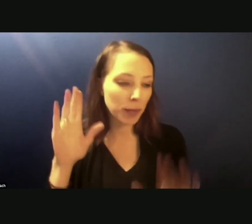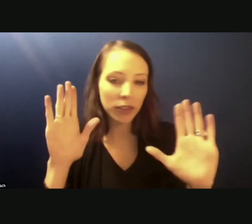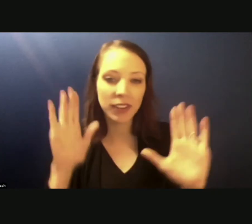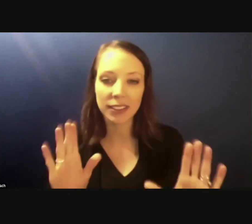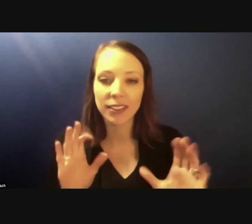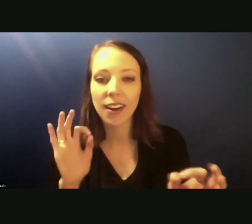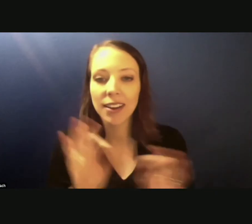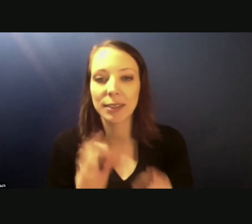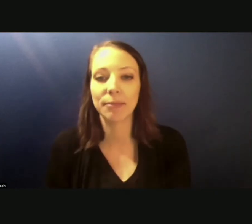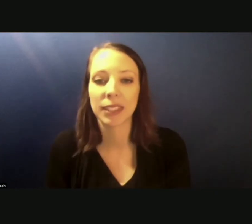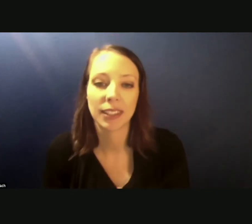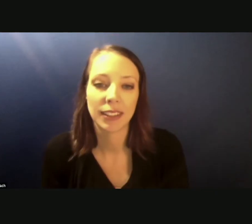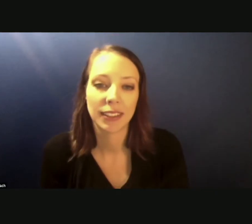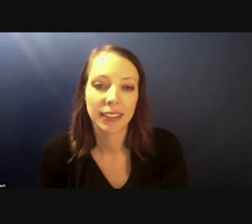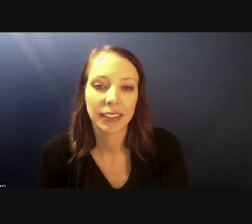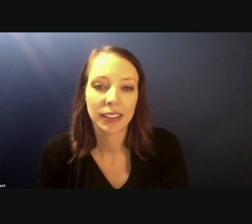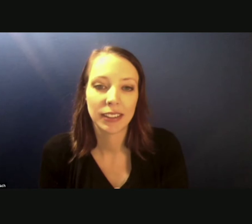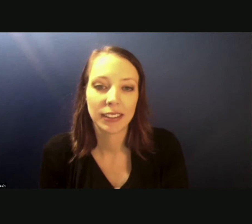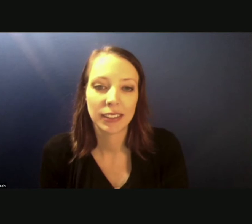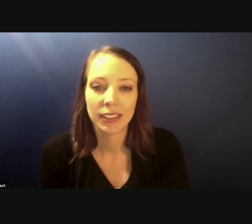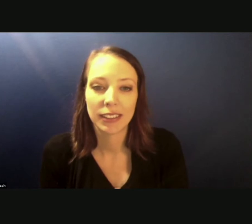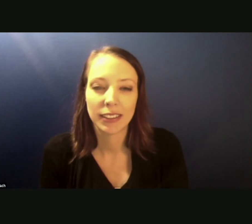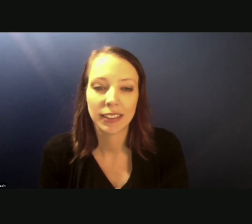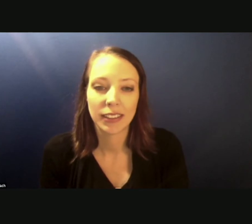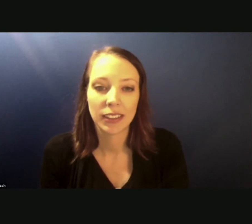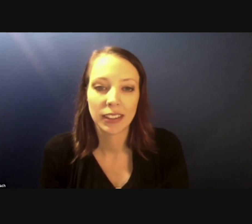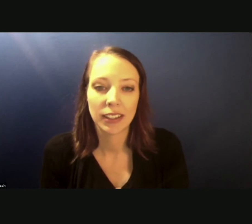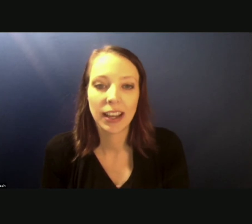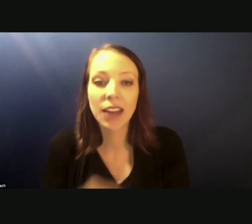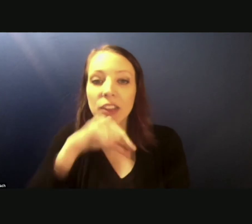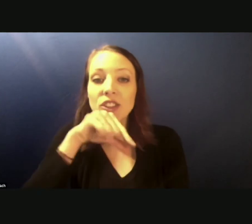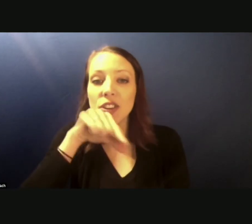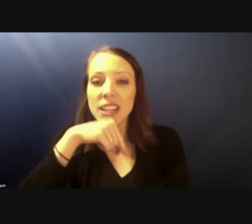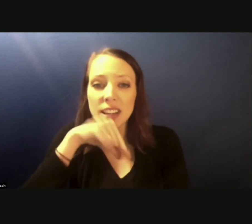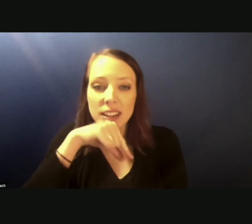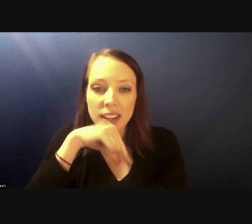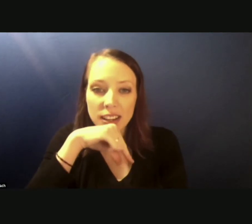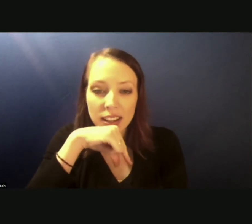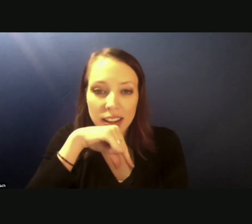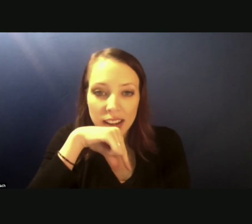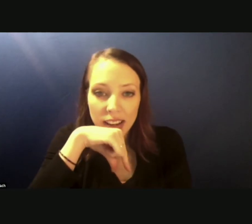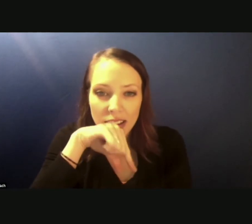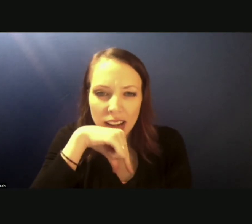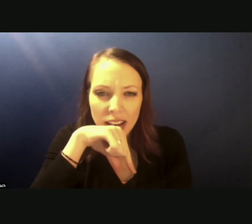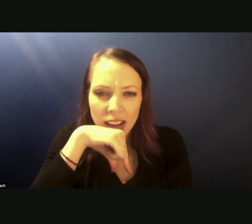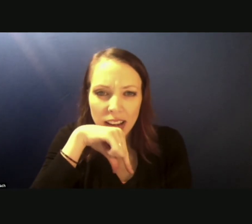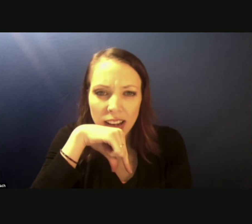Okay, perfect. Awesome. Okay. Um, so And then let the me know turkey, when.